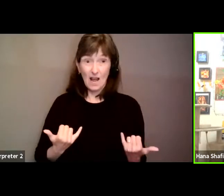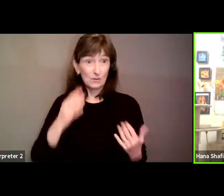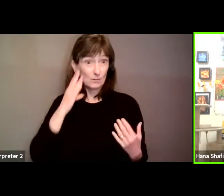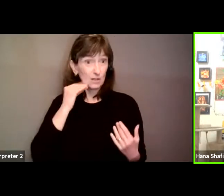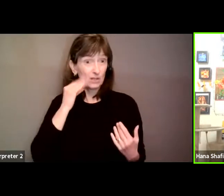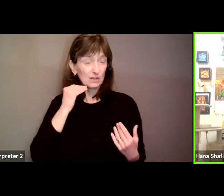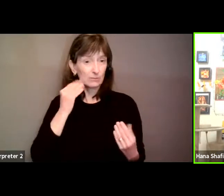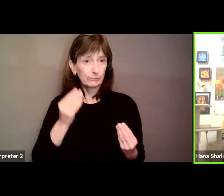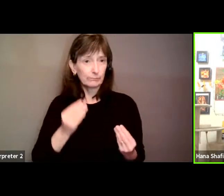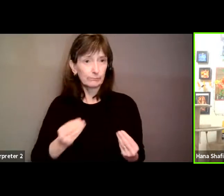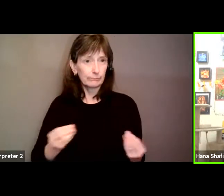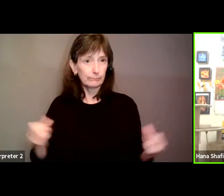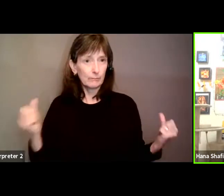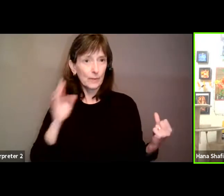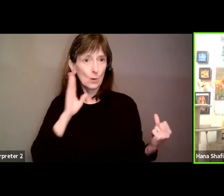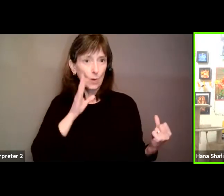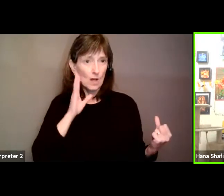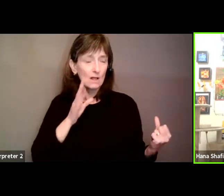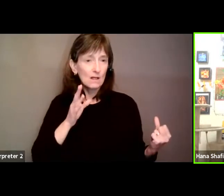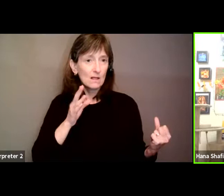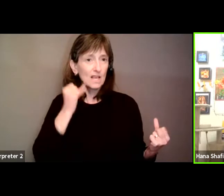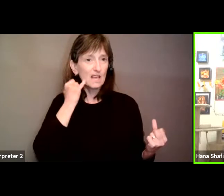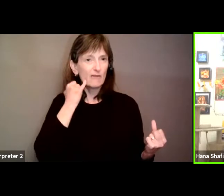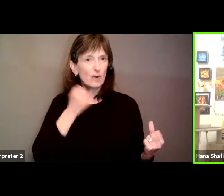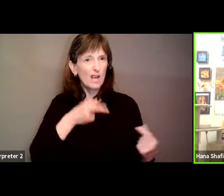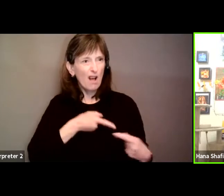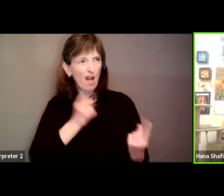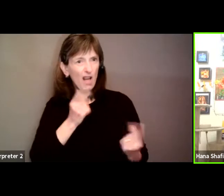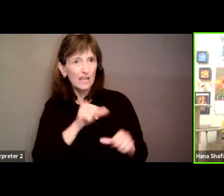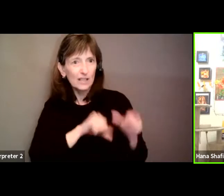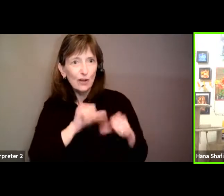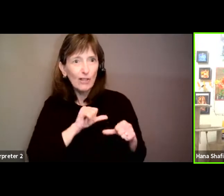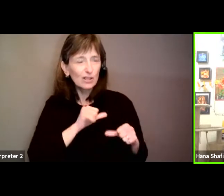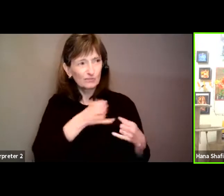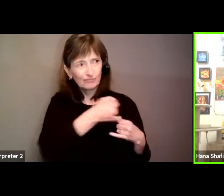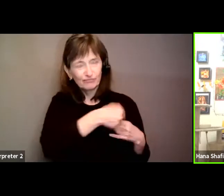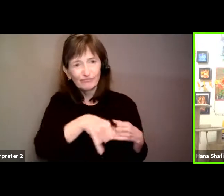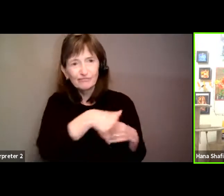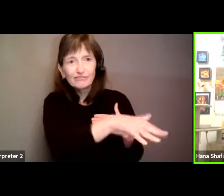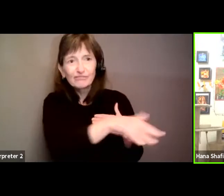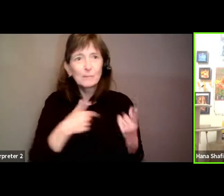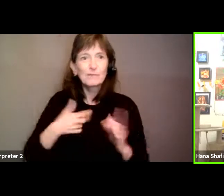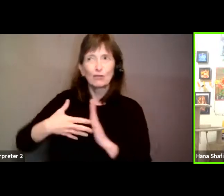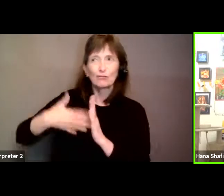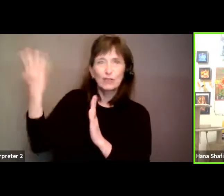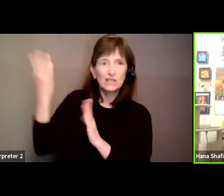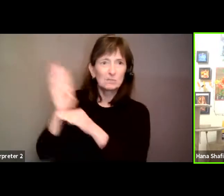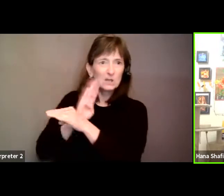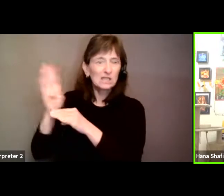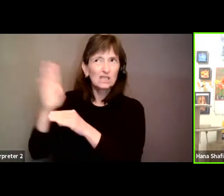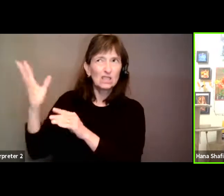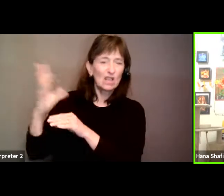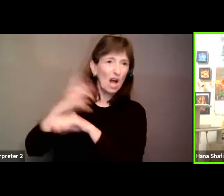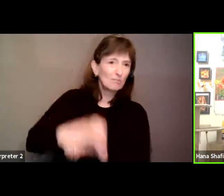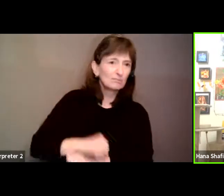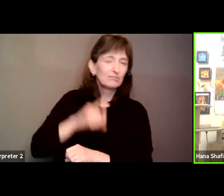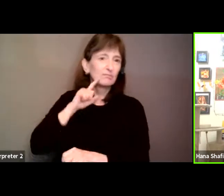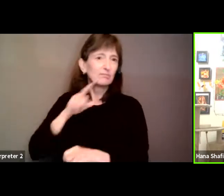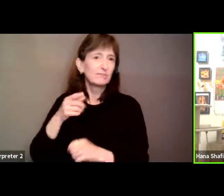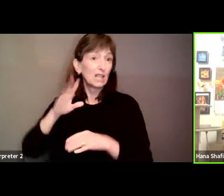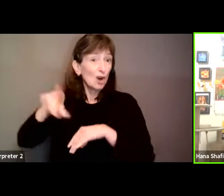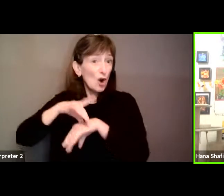we allow divisiveness, hate, violence, corporate greed, and the pillaging of all of our natural resources to